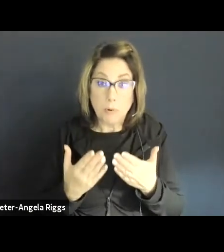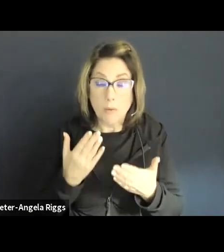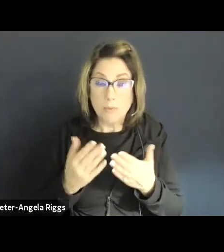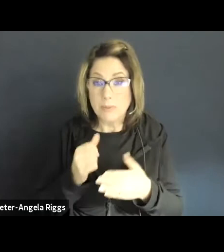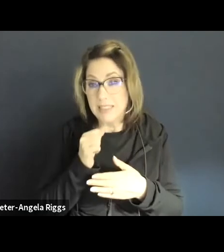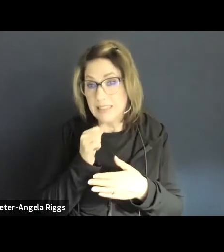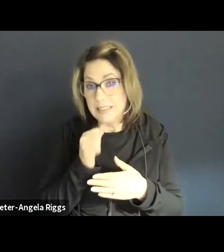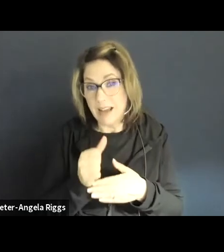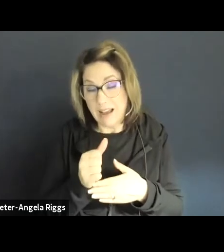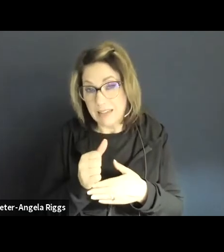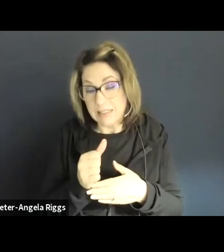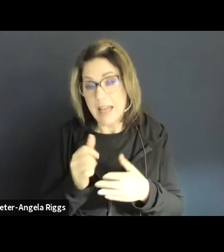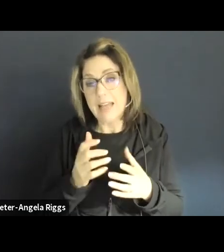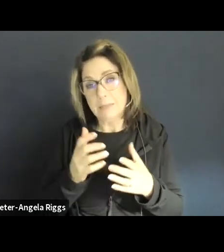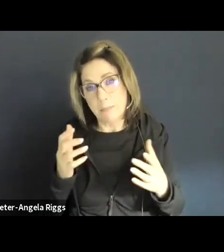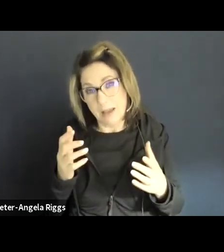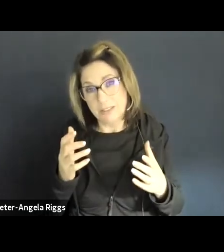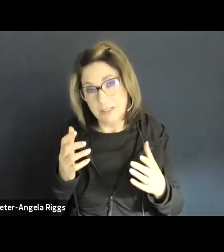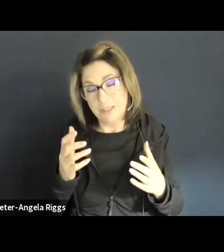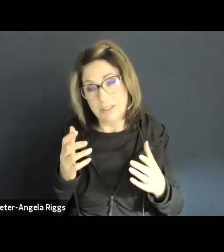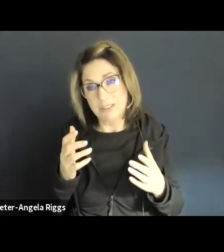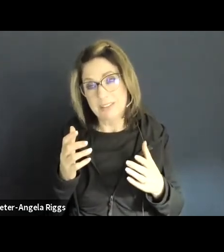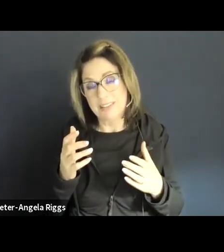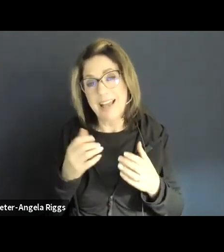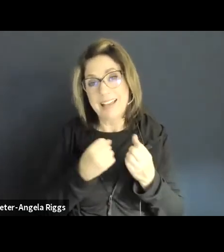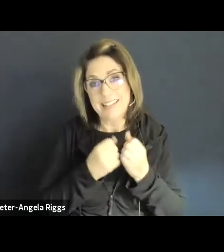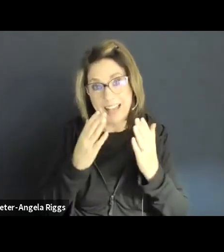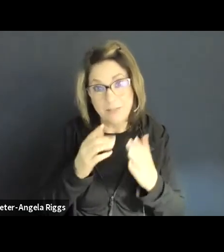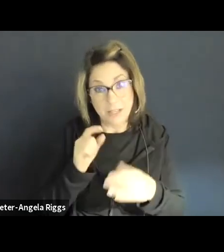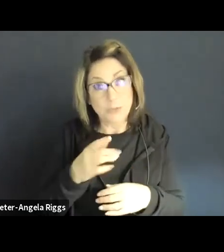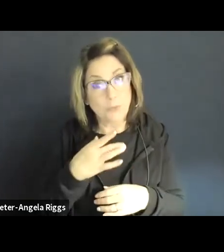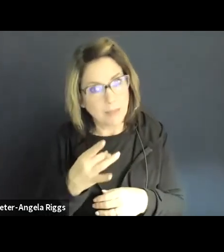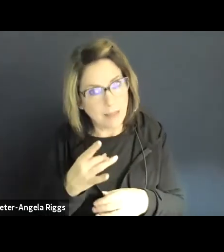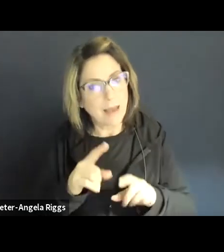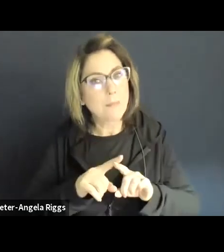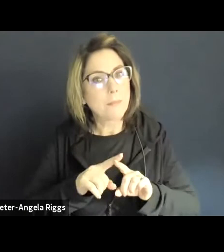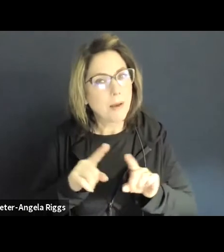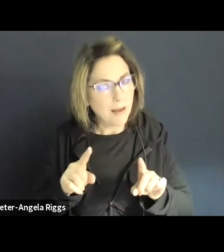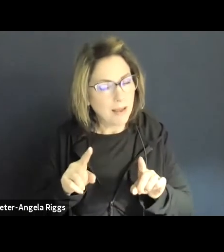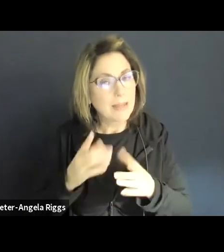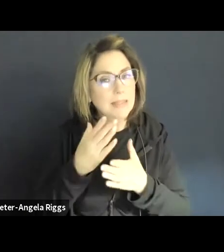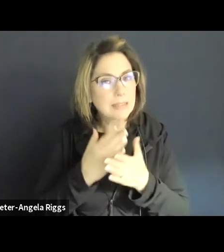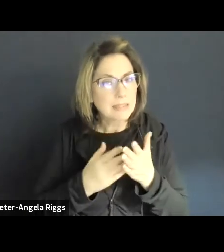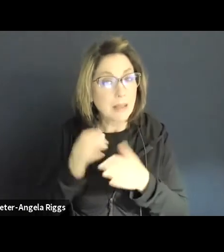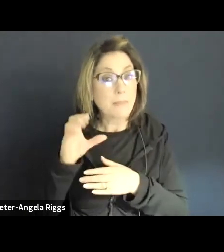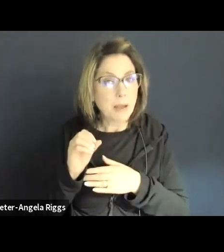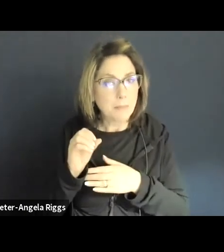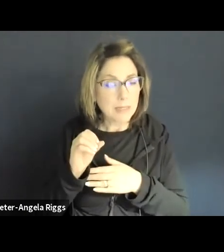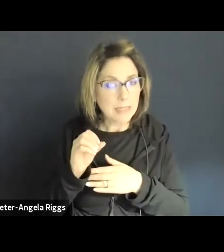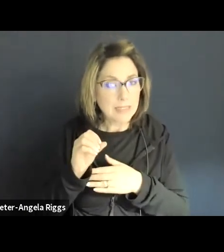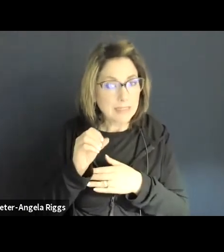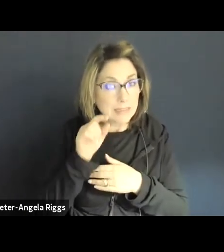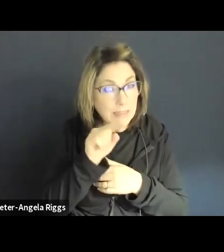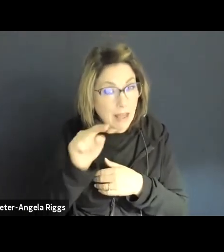not to the extent that advocates would like, but there definitely are some firms out there